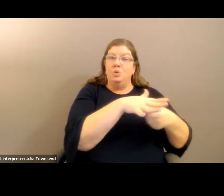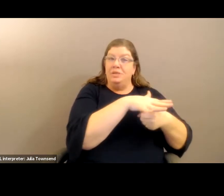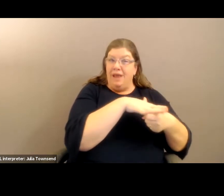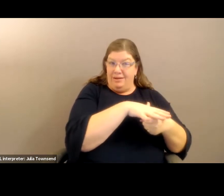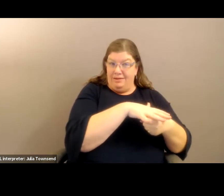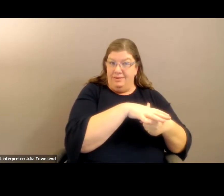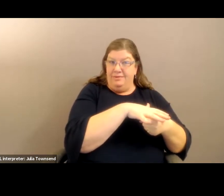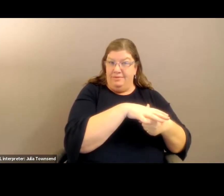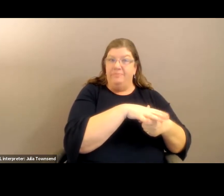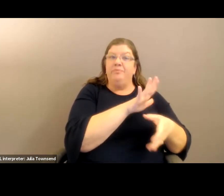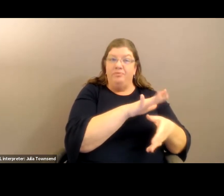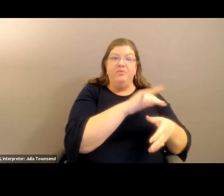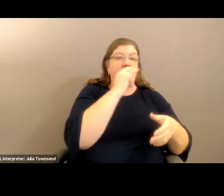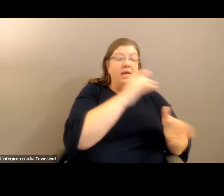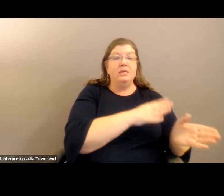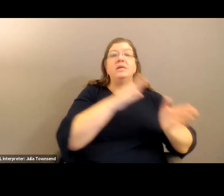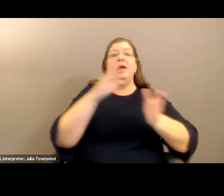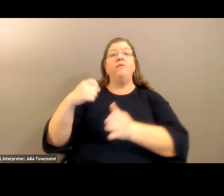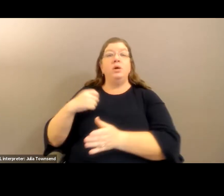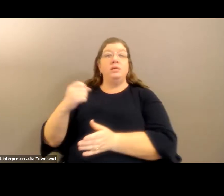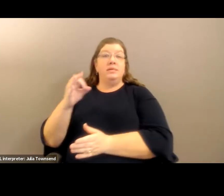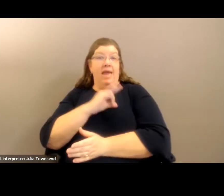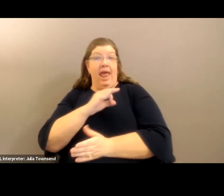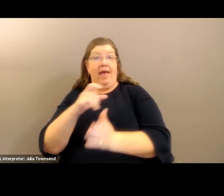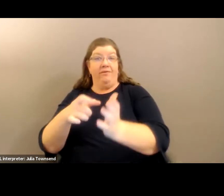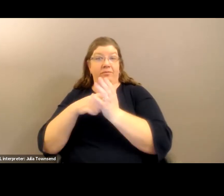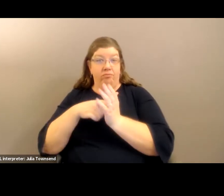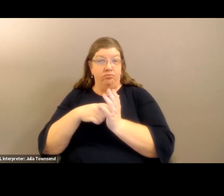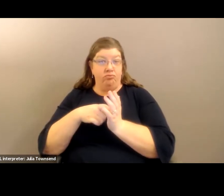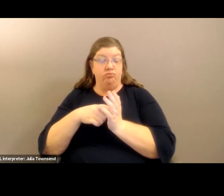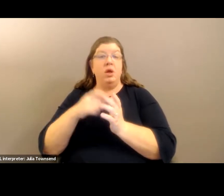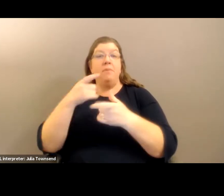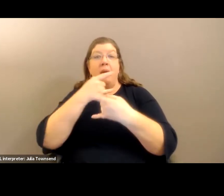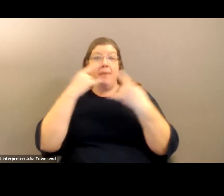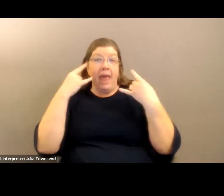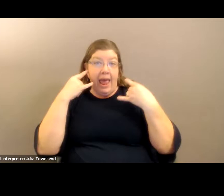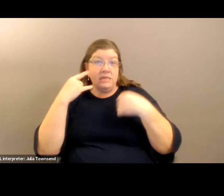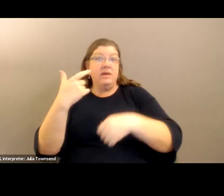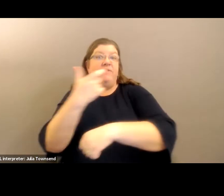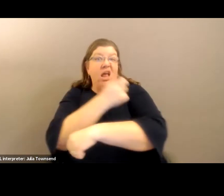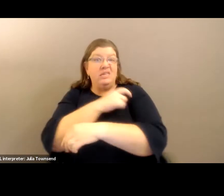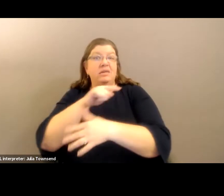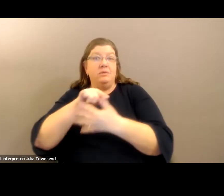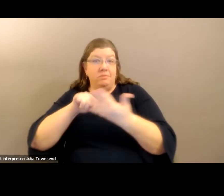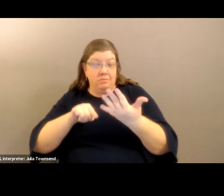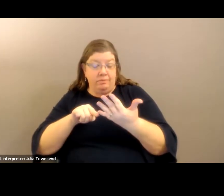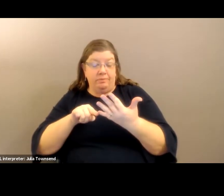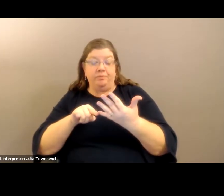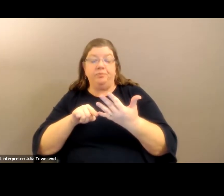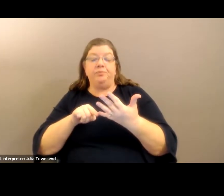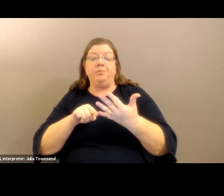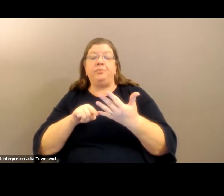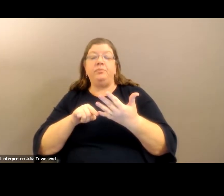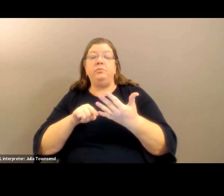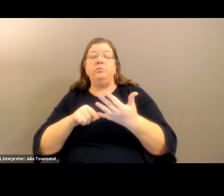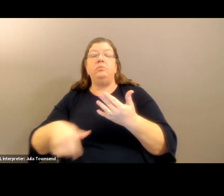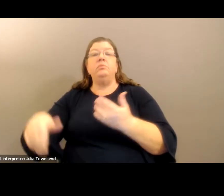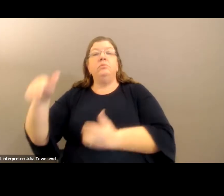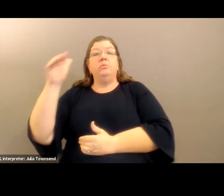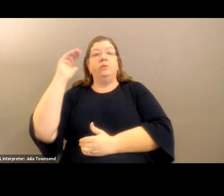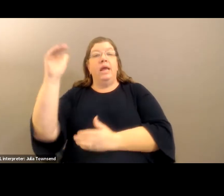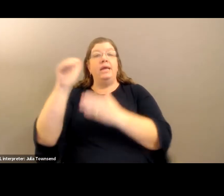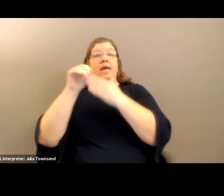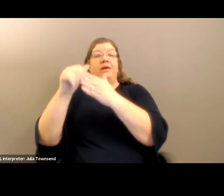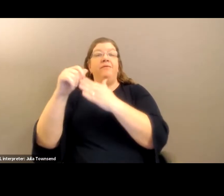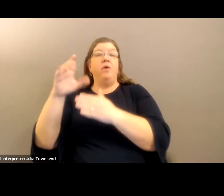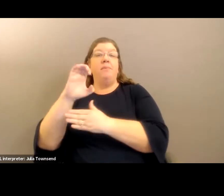For the staff mandates around masks and vaccines, testing and such, we look towards guidance from